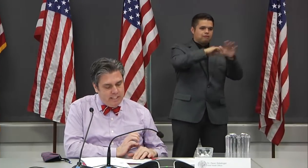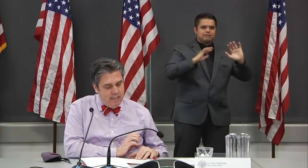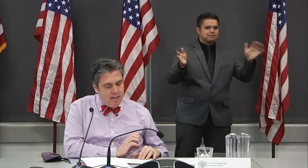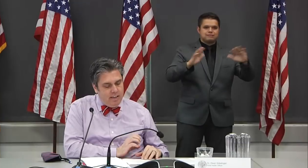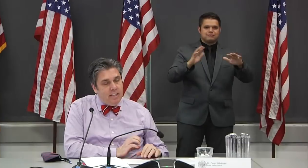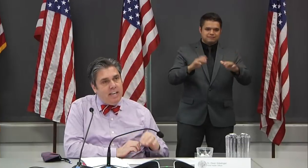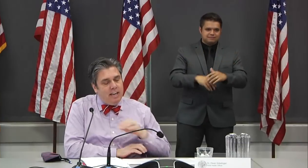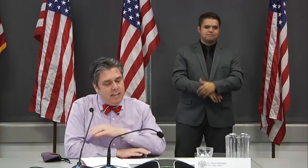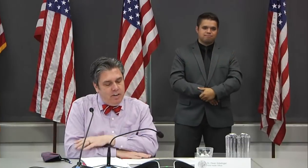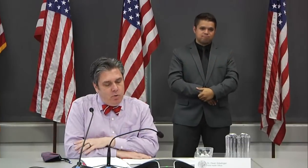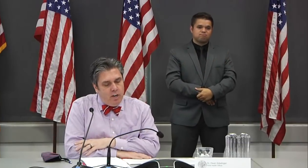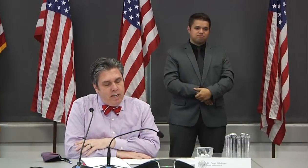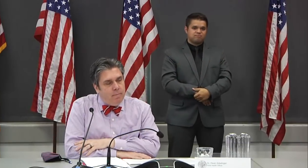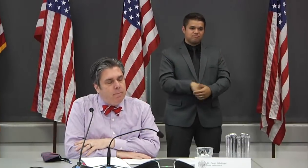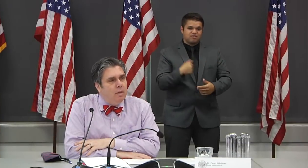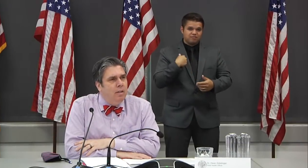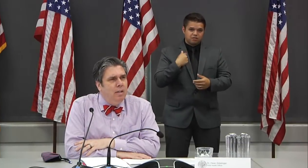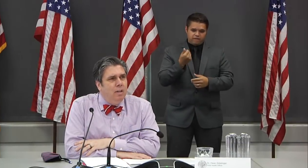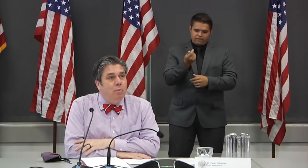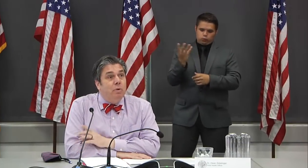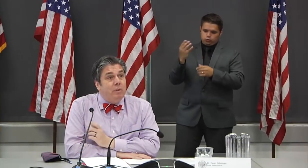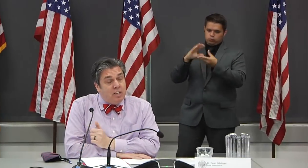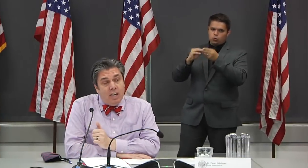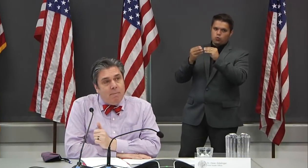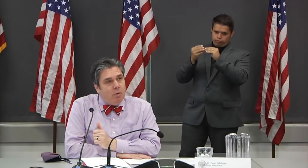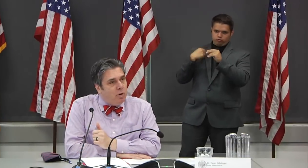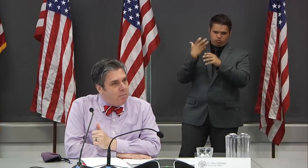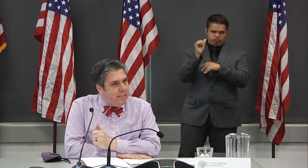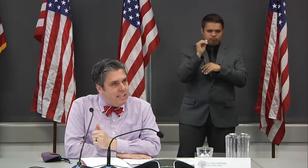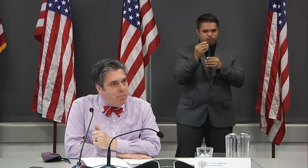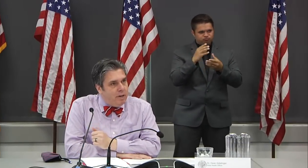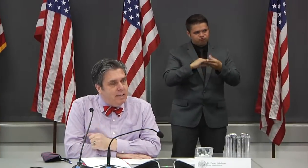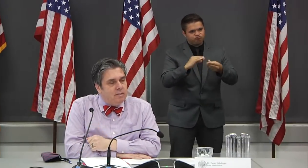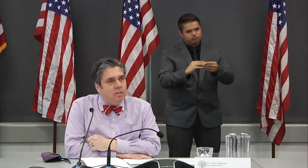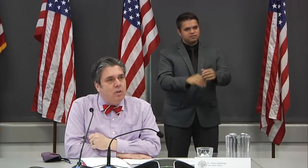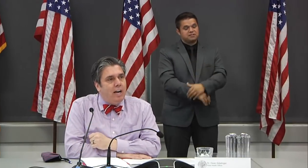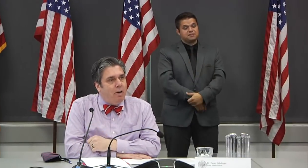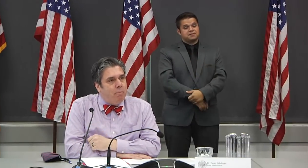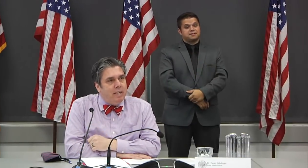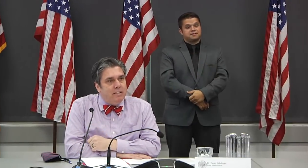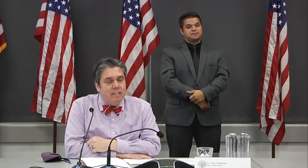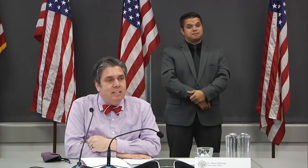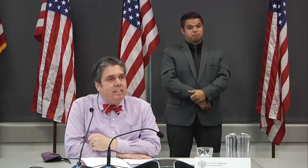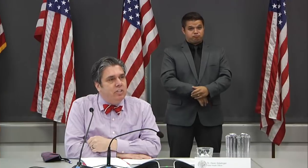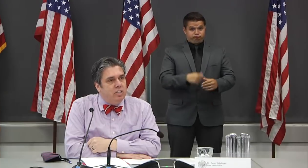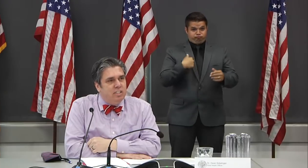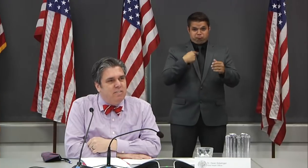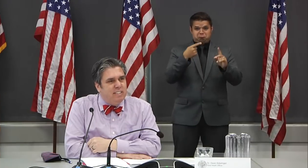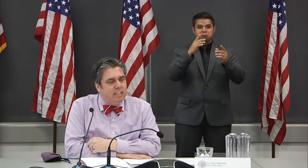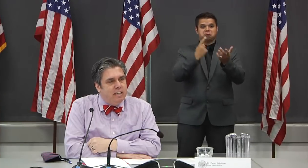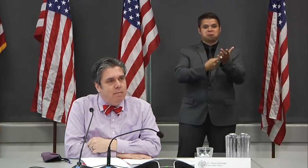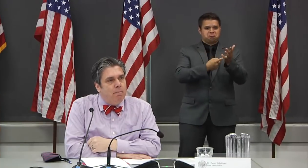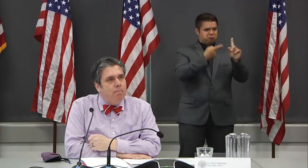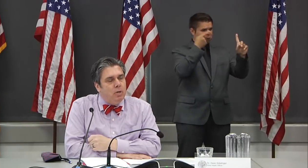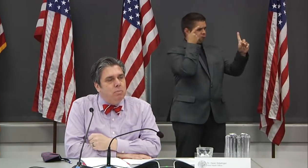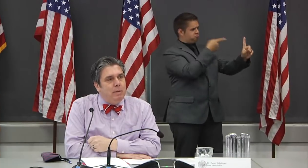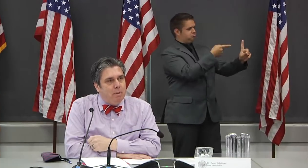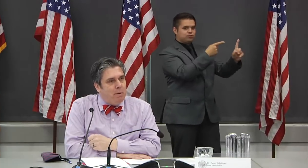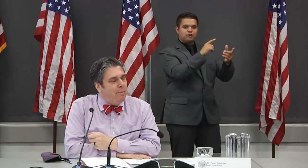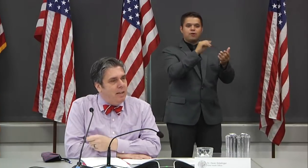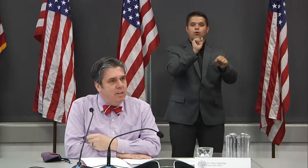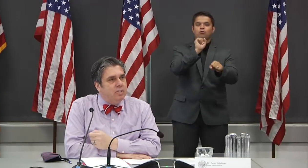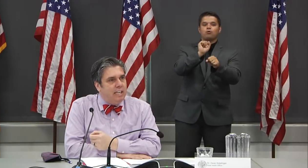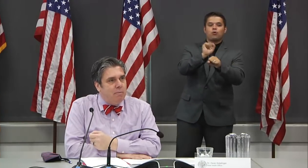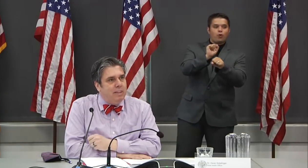what we're seeing in the data here in Oregon. When we talk about workplace outbreaks or outbreaks in a skilled nursing facility, most